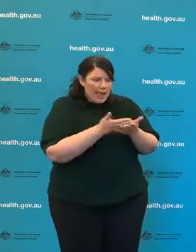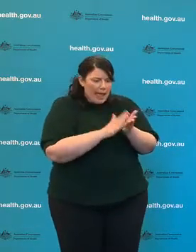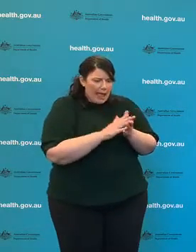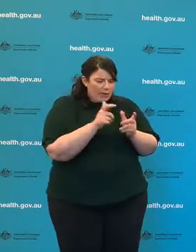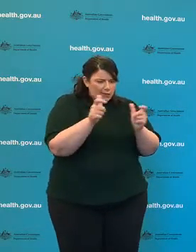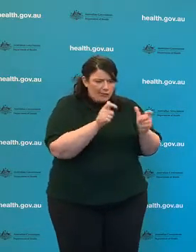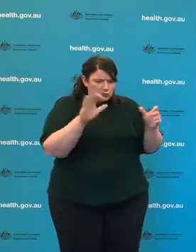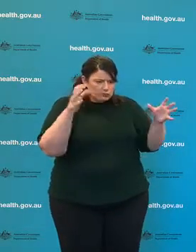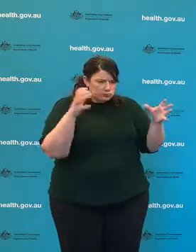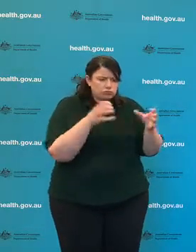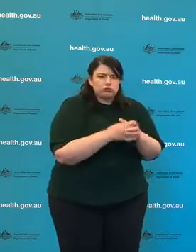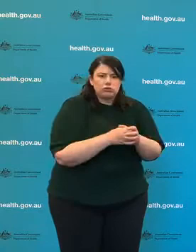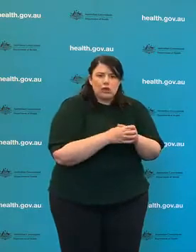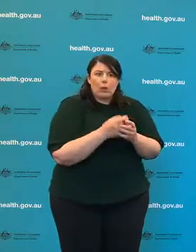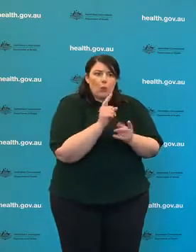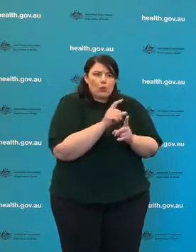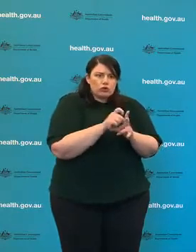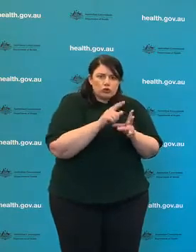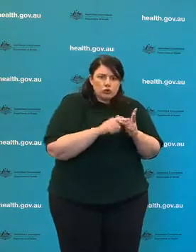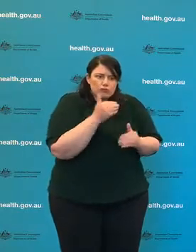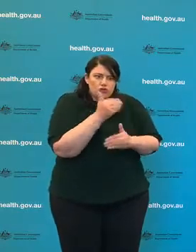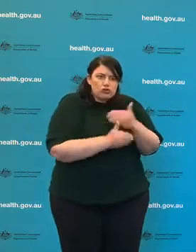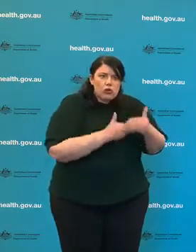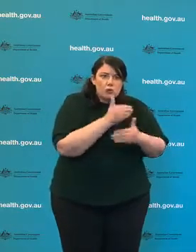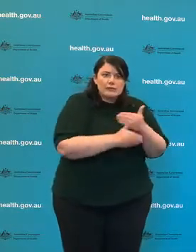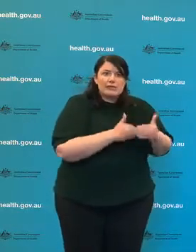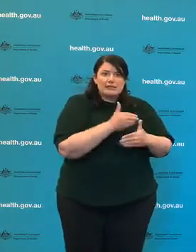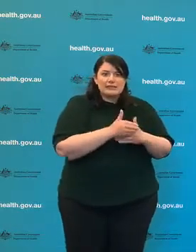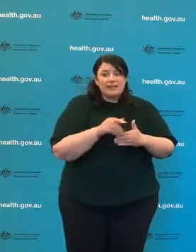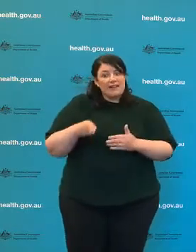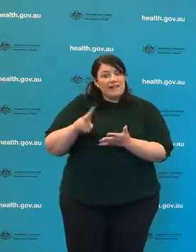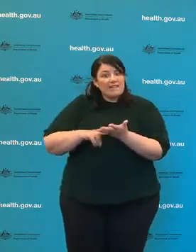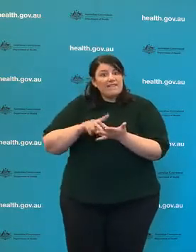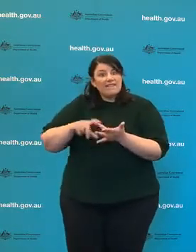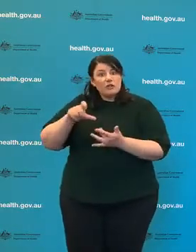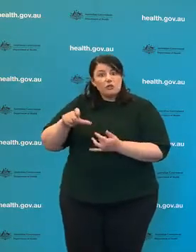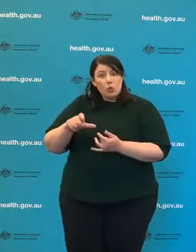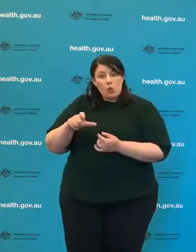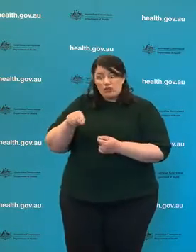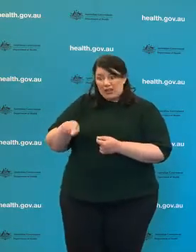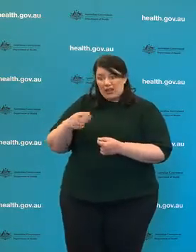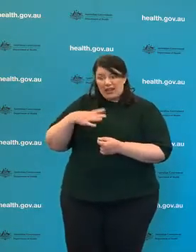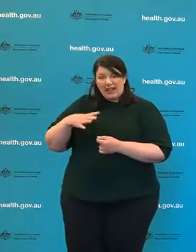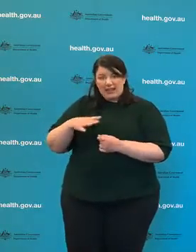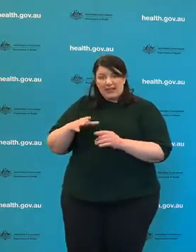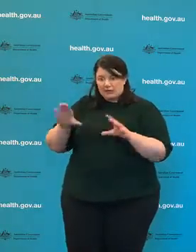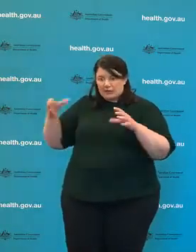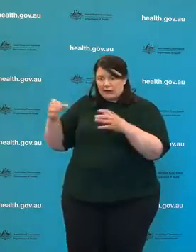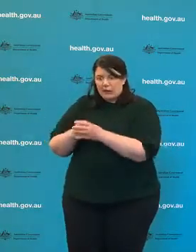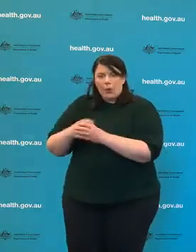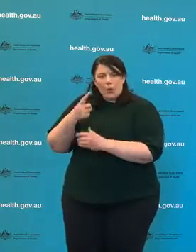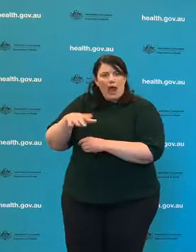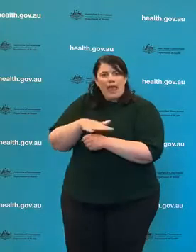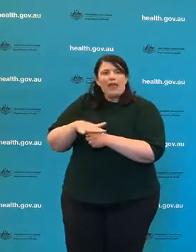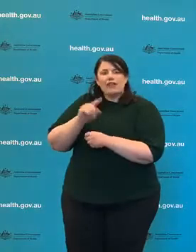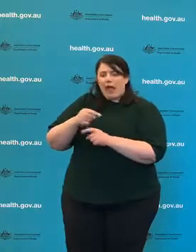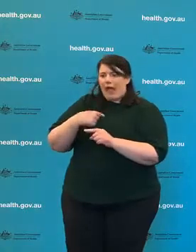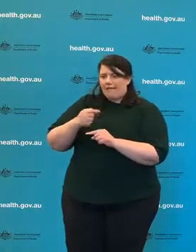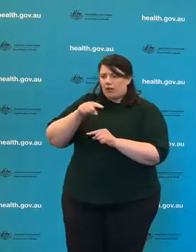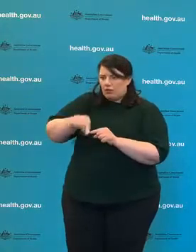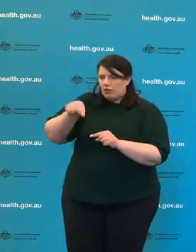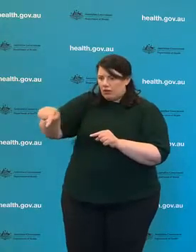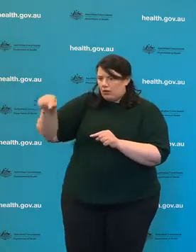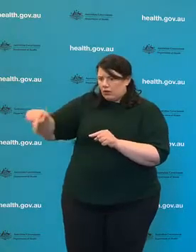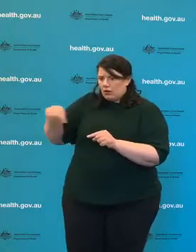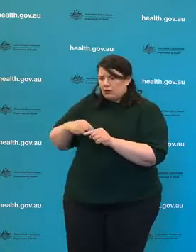that obviously you don't need a Victorian Aged Care Response Centre for a single outbreak in a facility, but that those foundation stones are there,